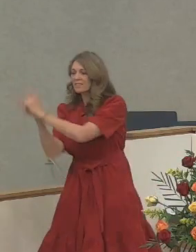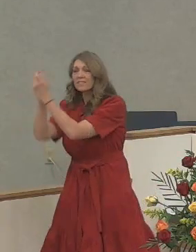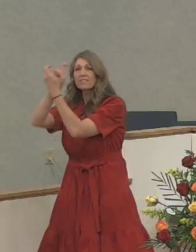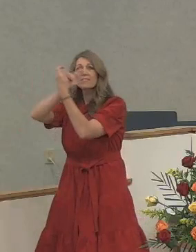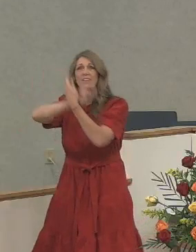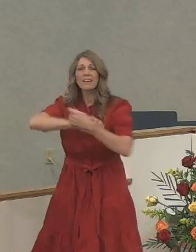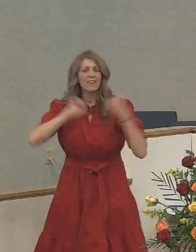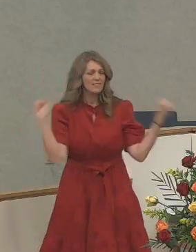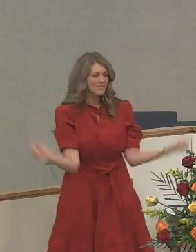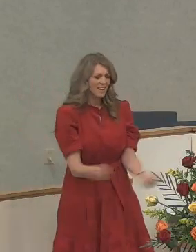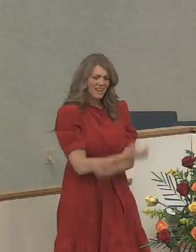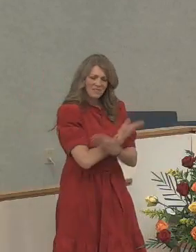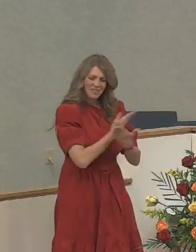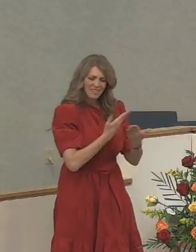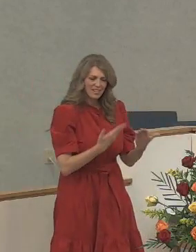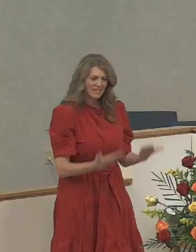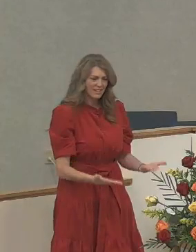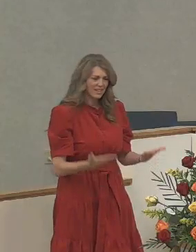made the